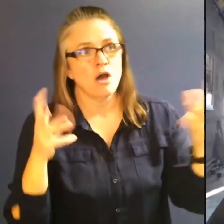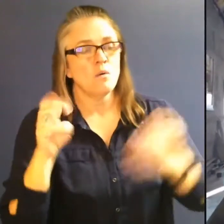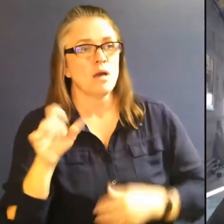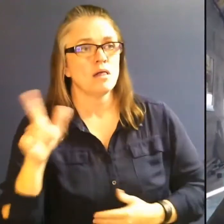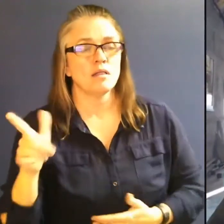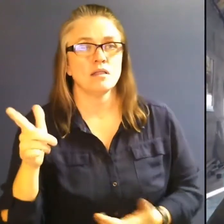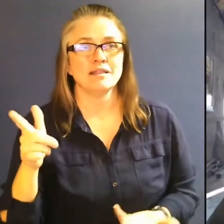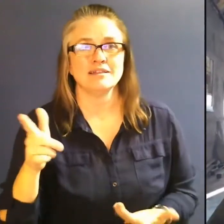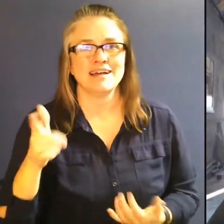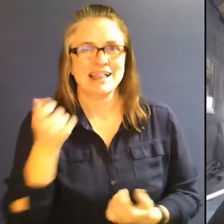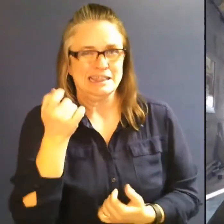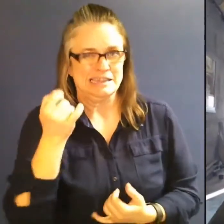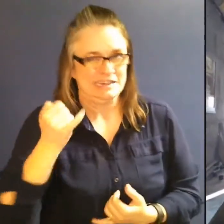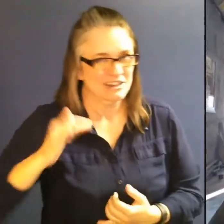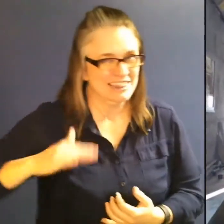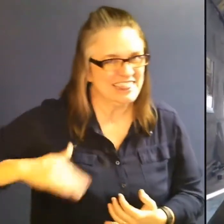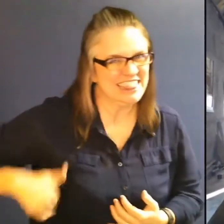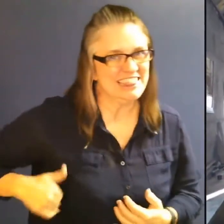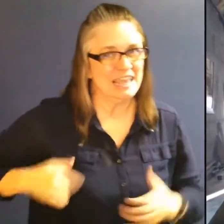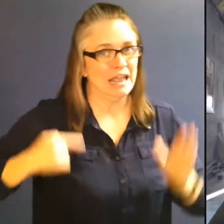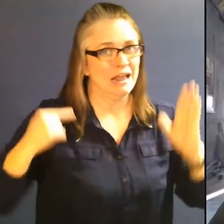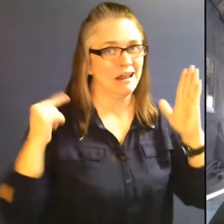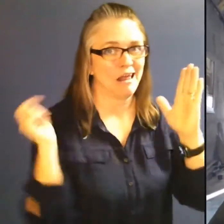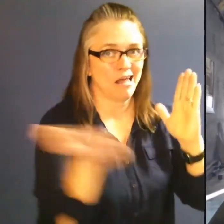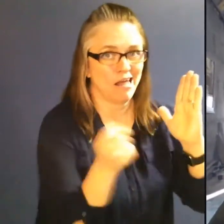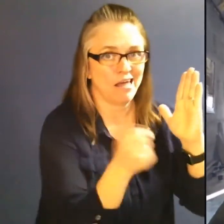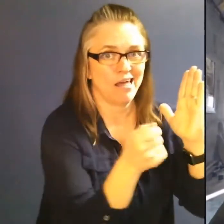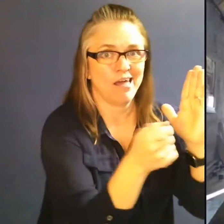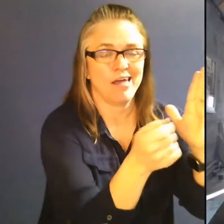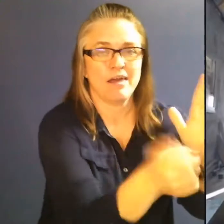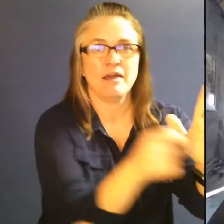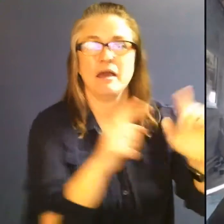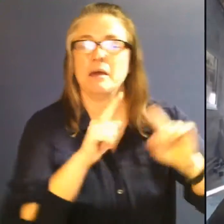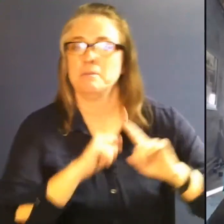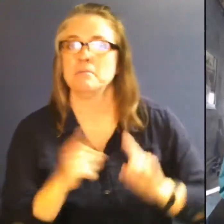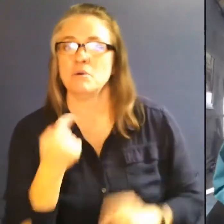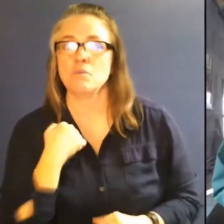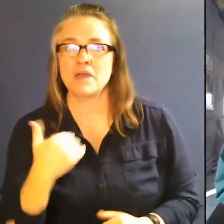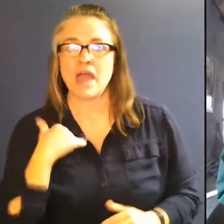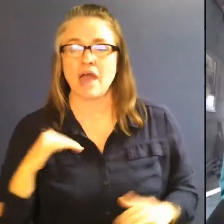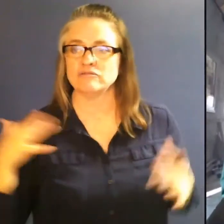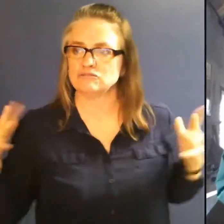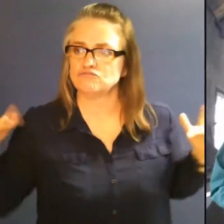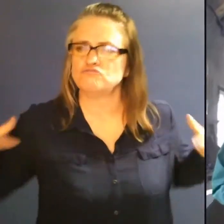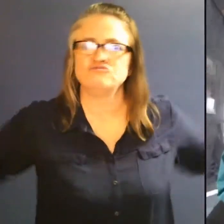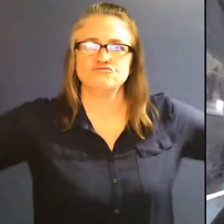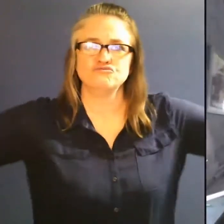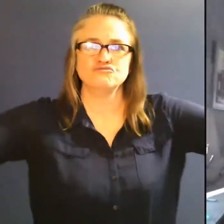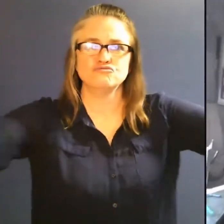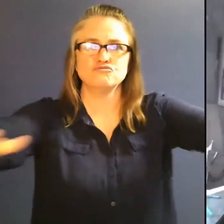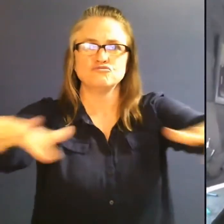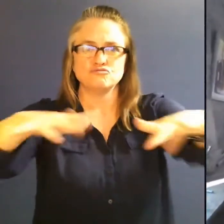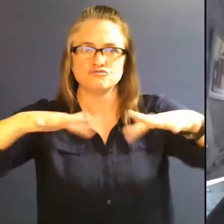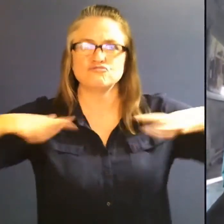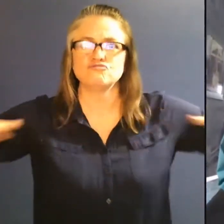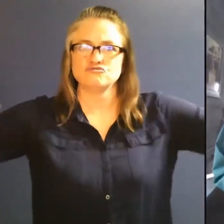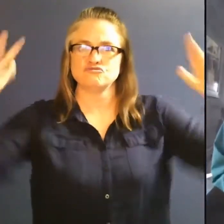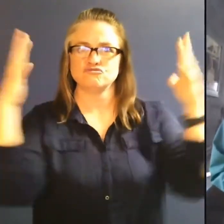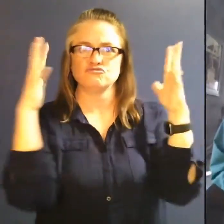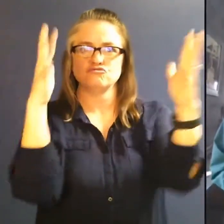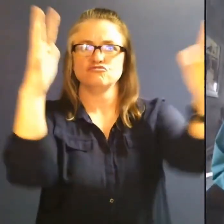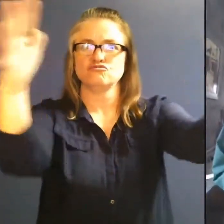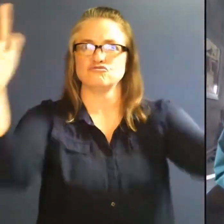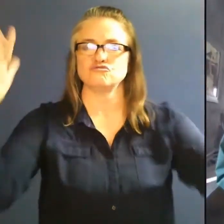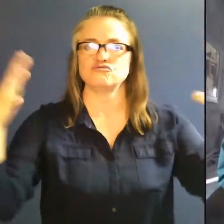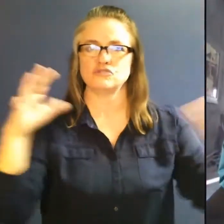got a late jump on it this year, but we have a sugar bush. Well, all around here, all four corners. So right across the street, there's a